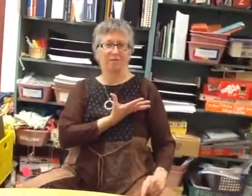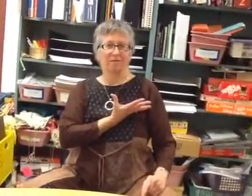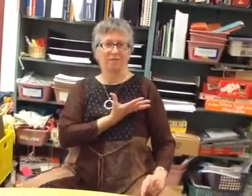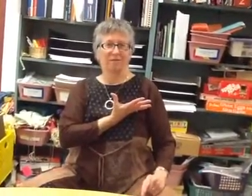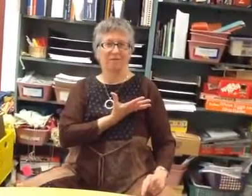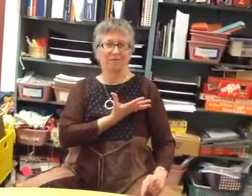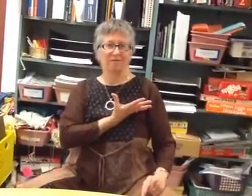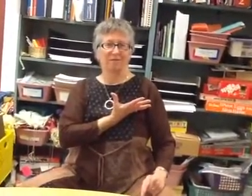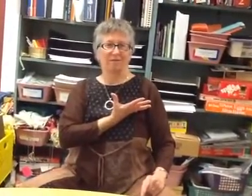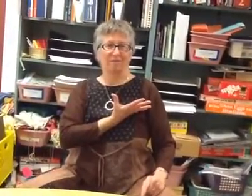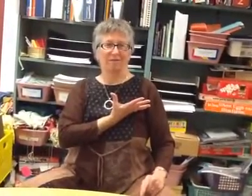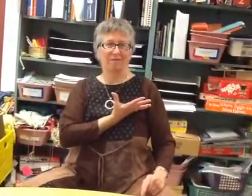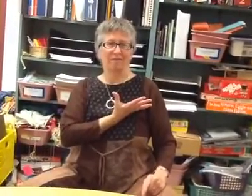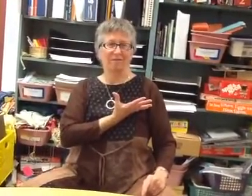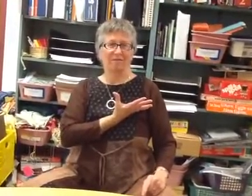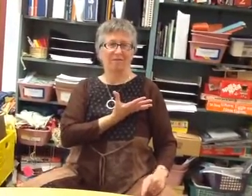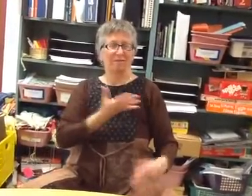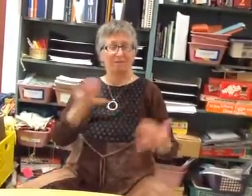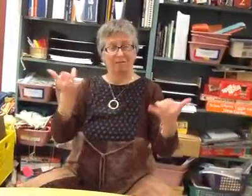And when it's time, you'll know.